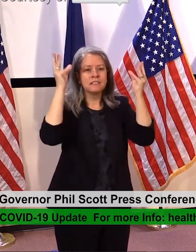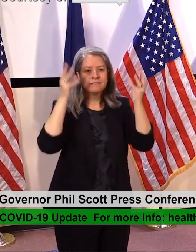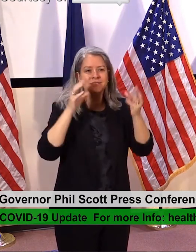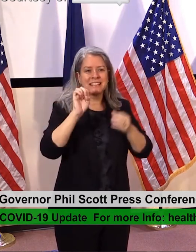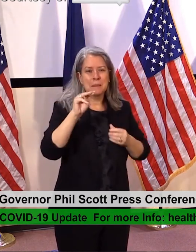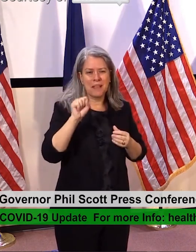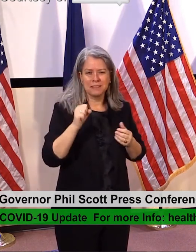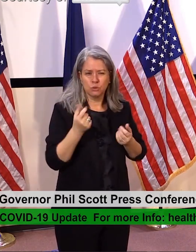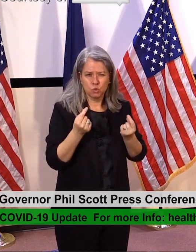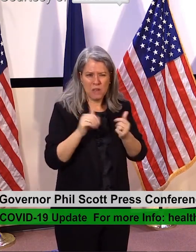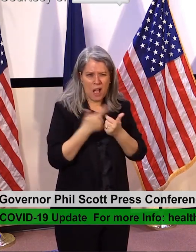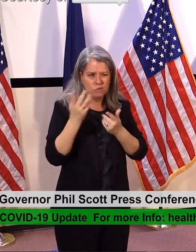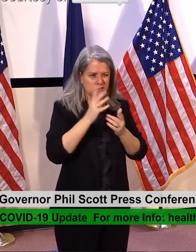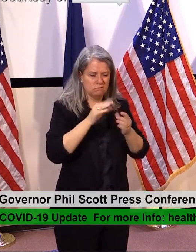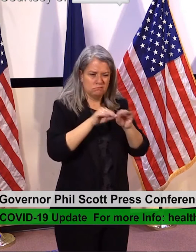on the line, Commissioner?